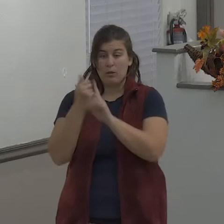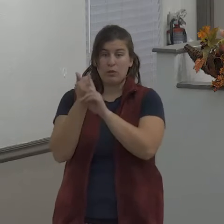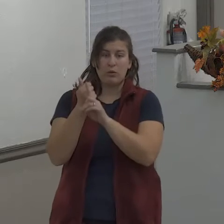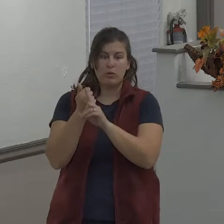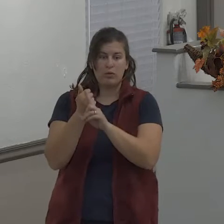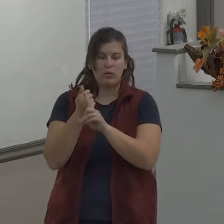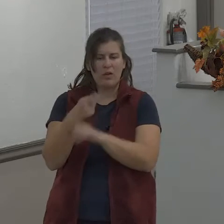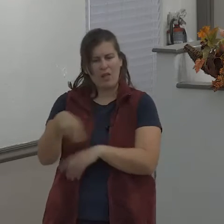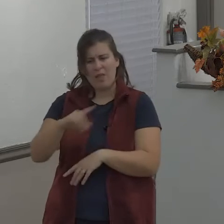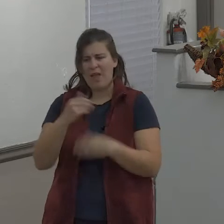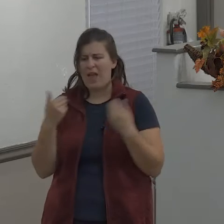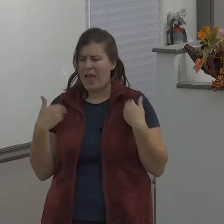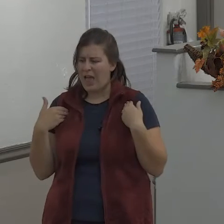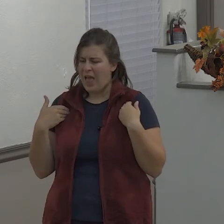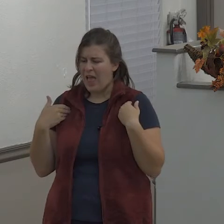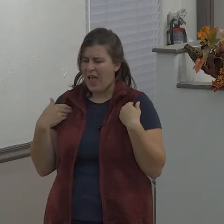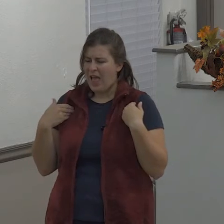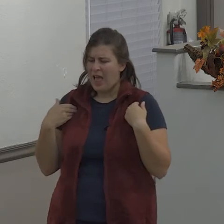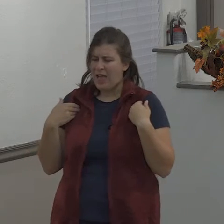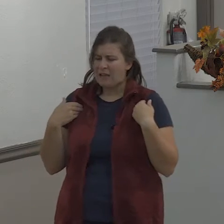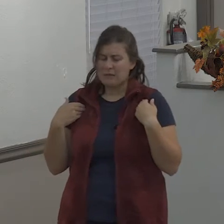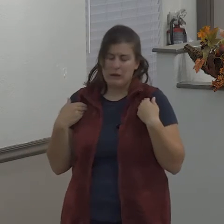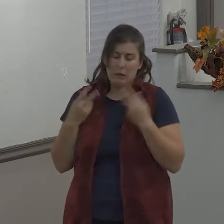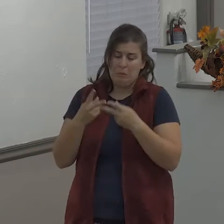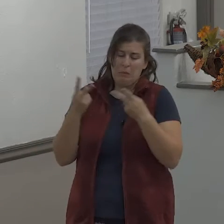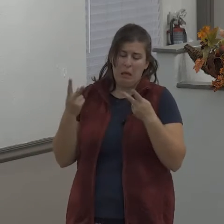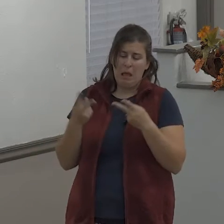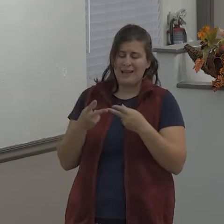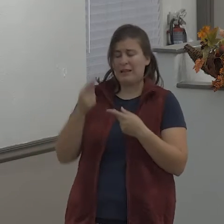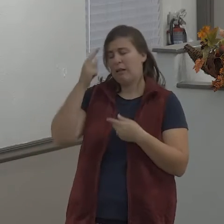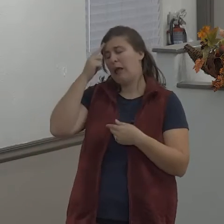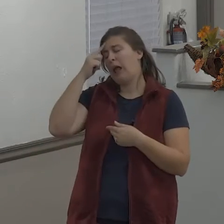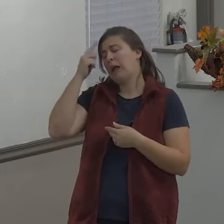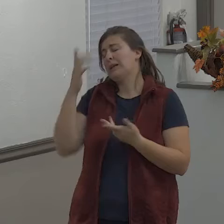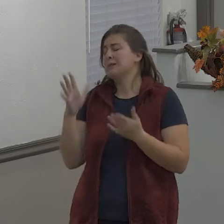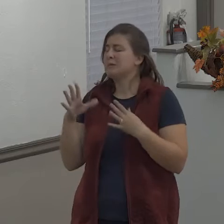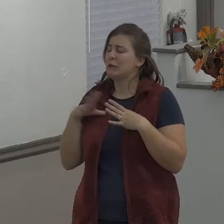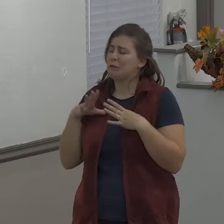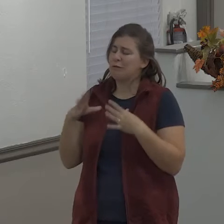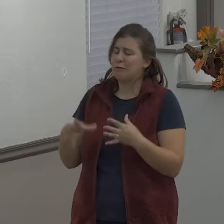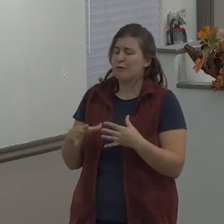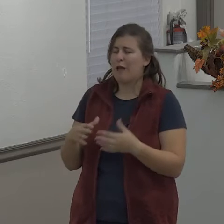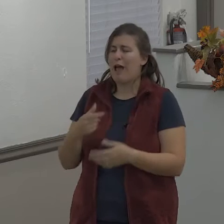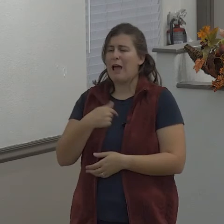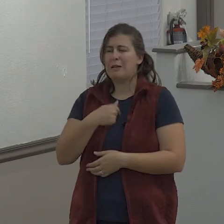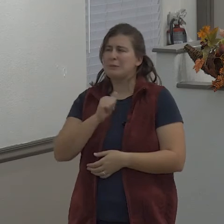Suddenly they somehow get to the place in their mind, I guess, where they feel like, well,